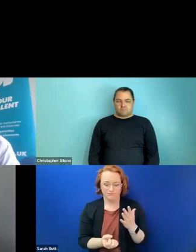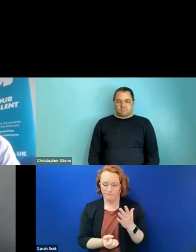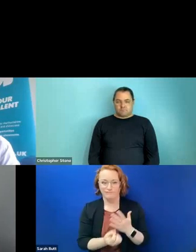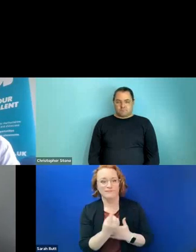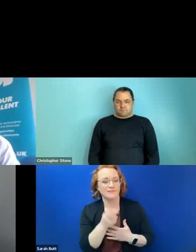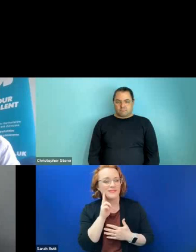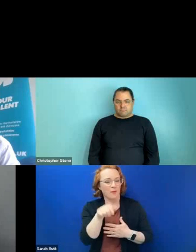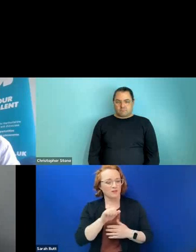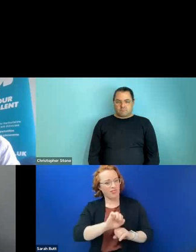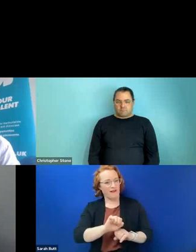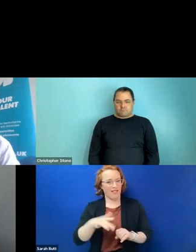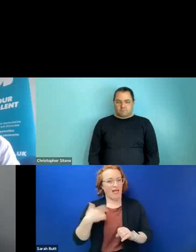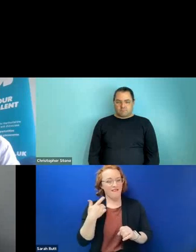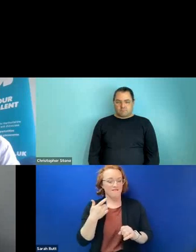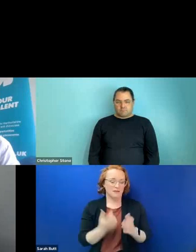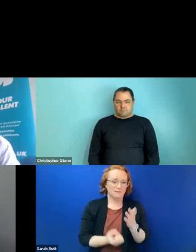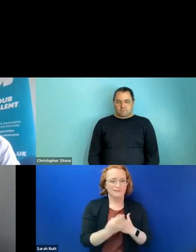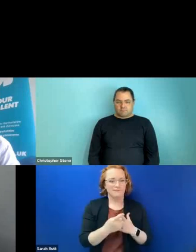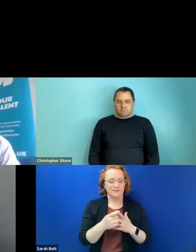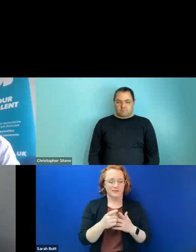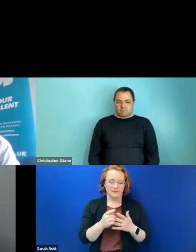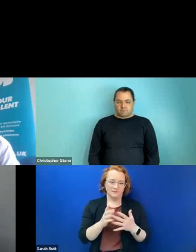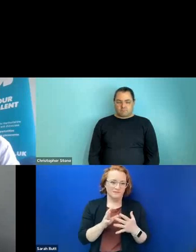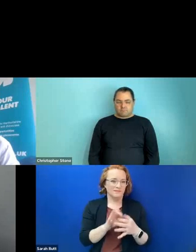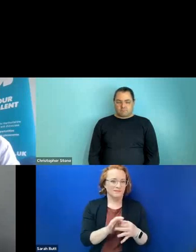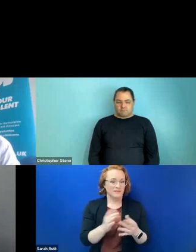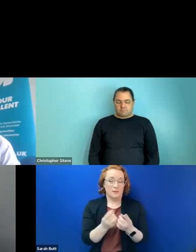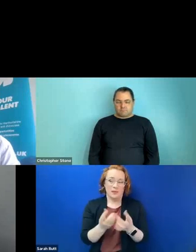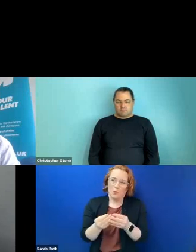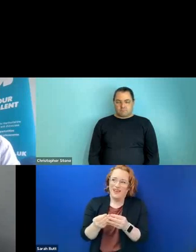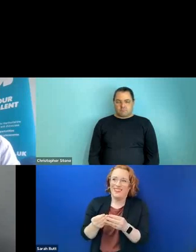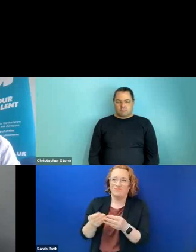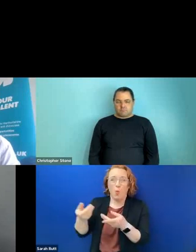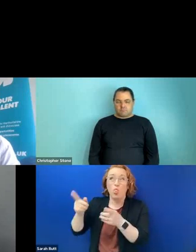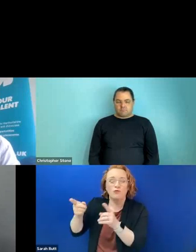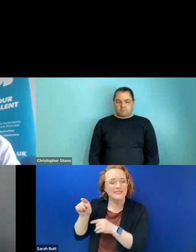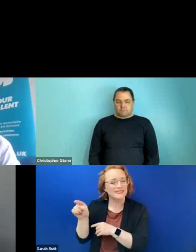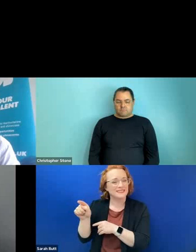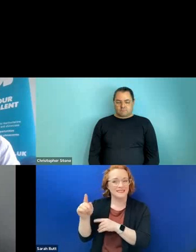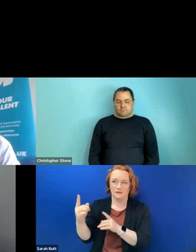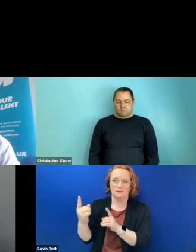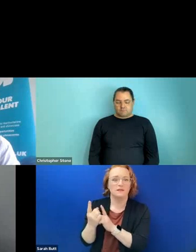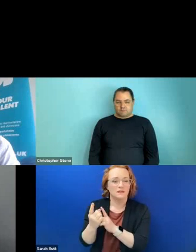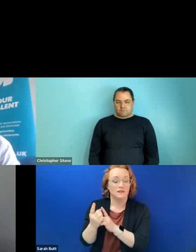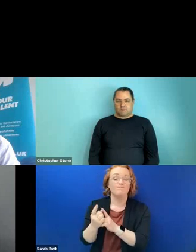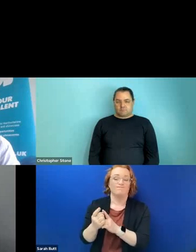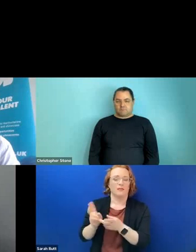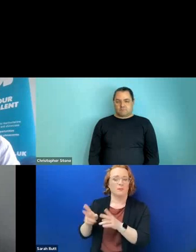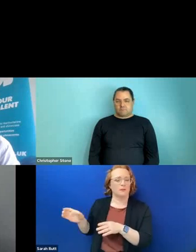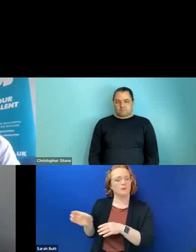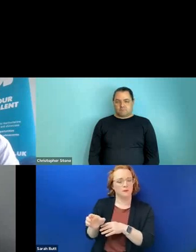happens in a deaf person's life where they have contact with authorities, then an interpreter is likely to be